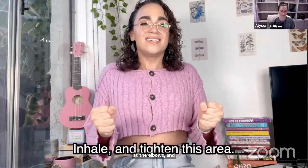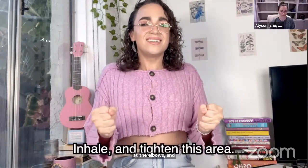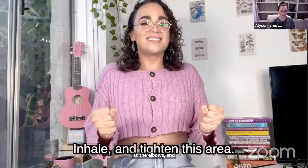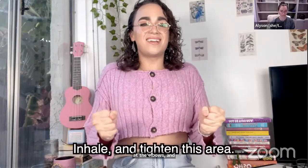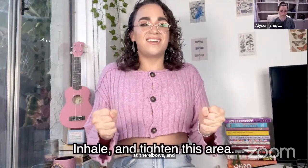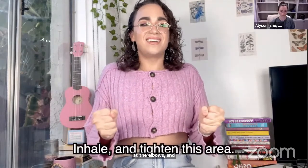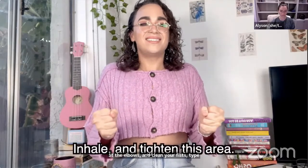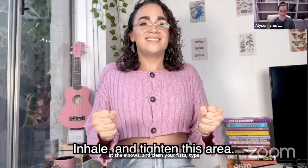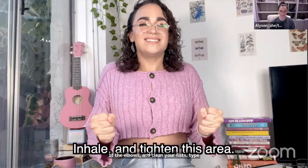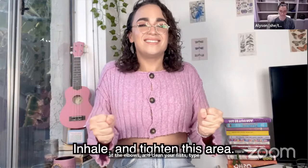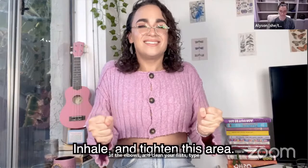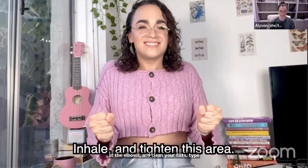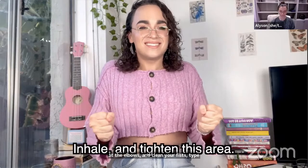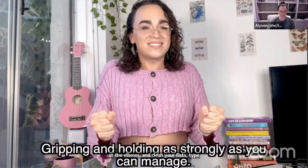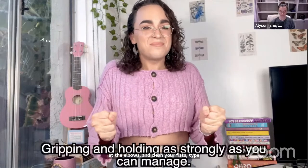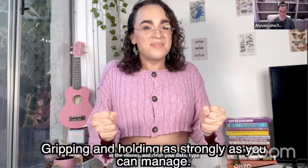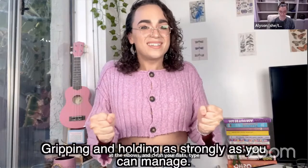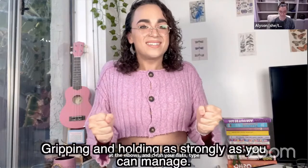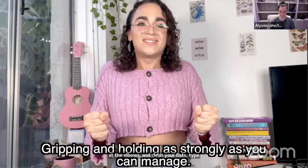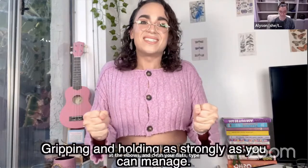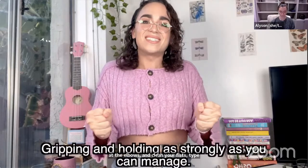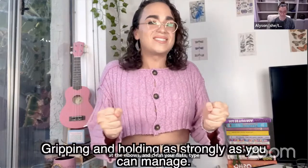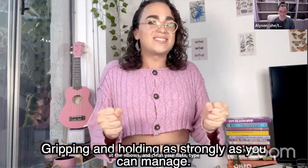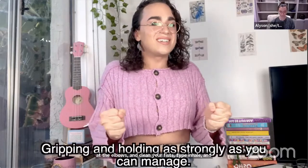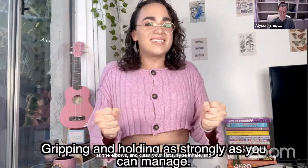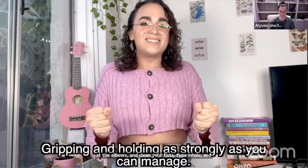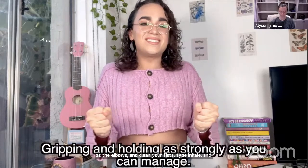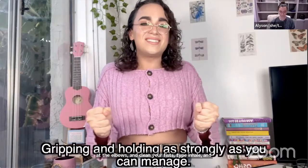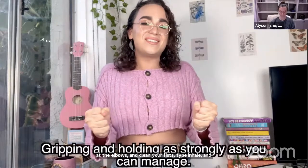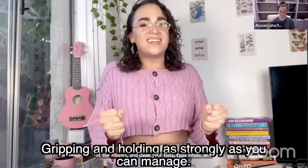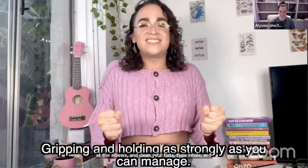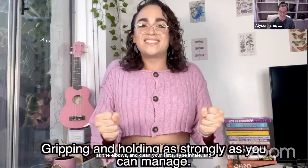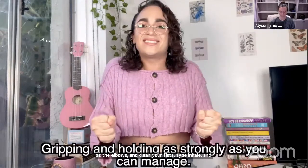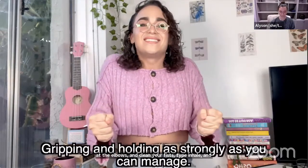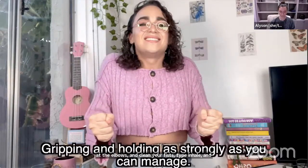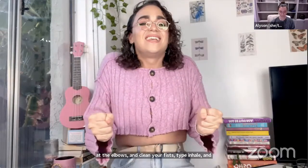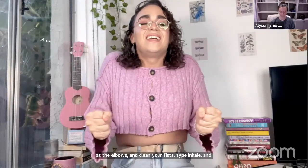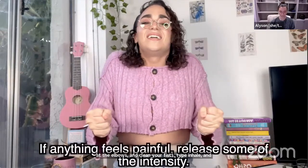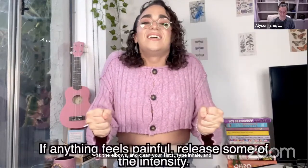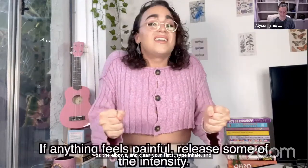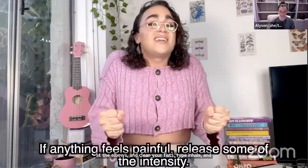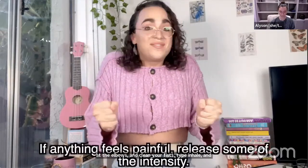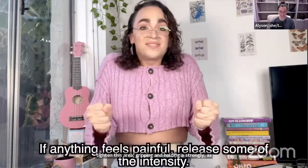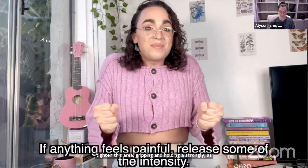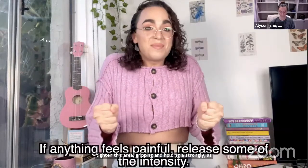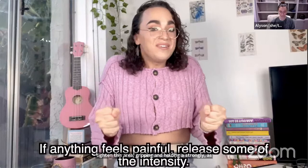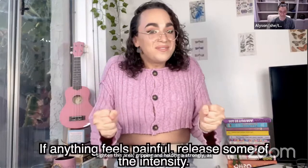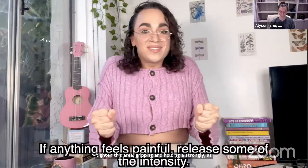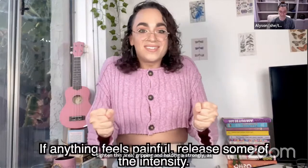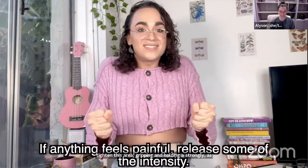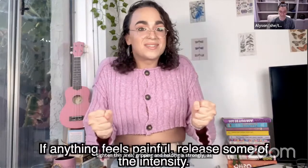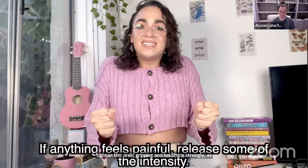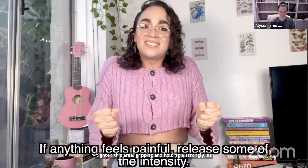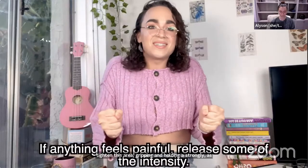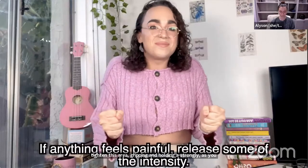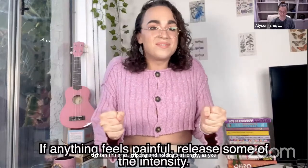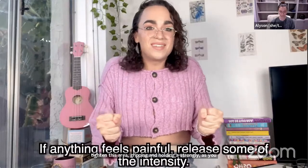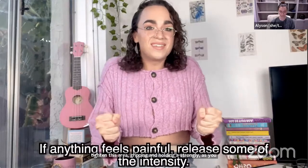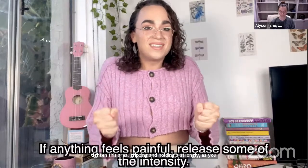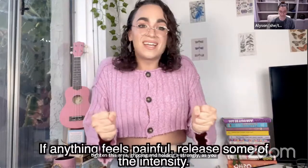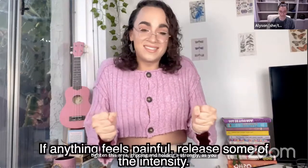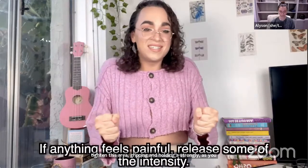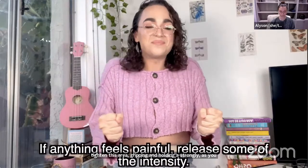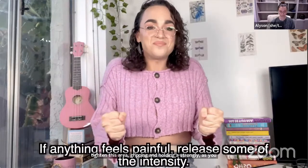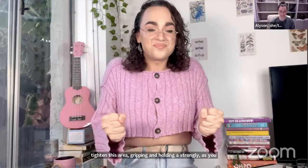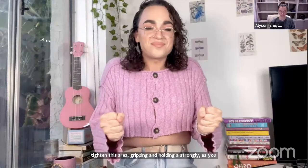and tighten this area, gripping and holding as strongly as you can manage. If anything feels painful, release some of